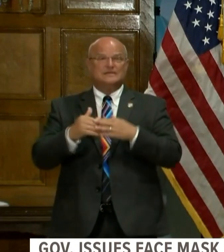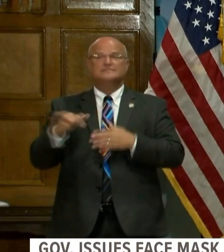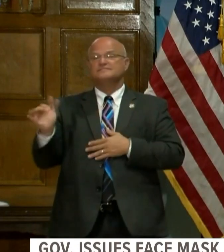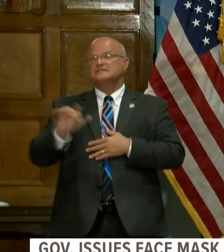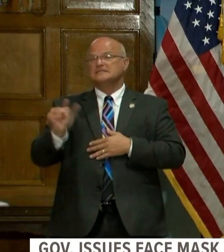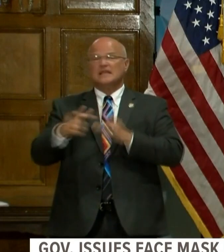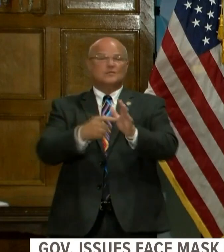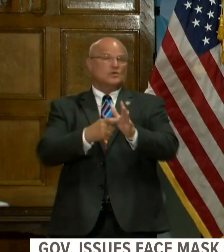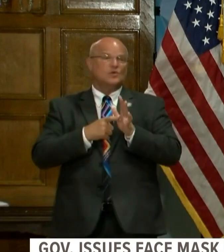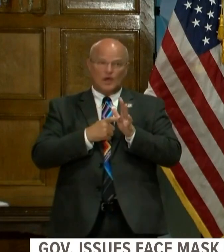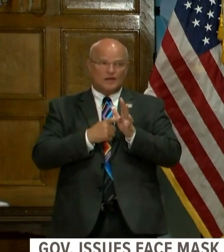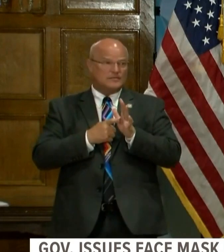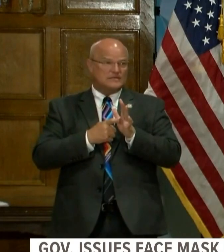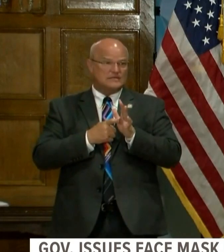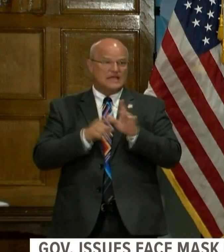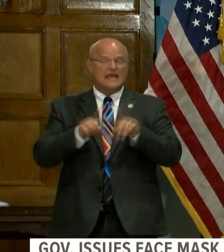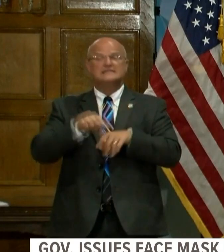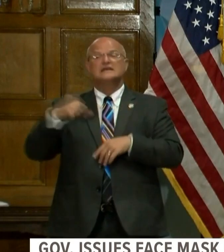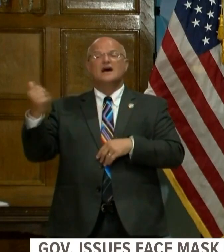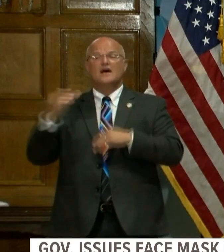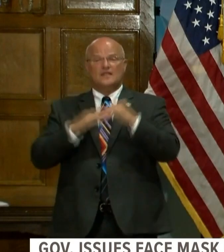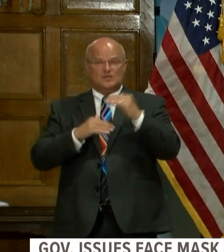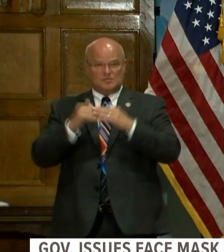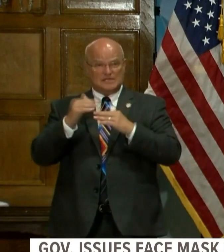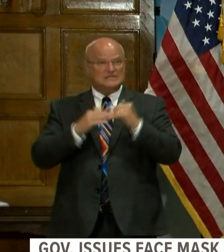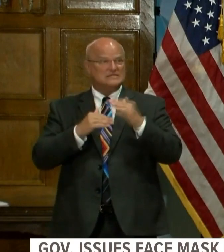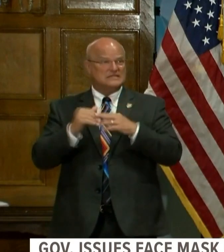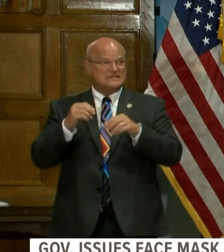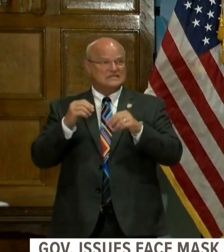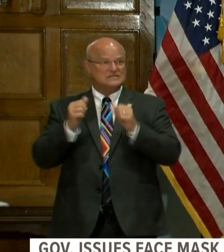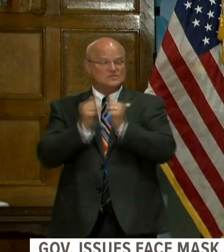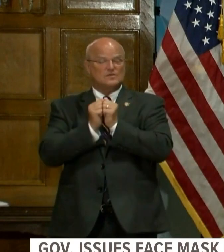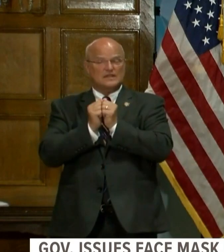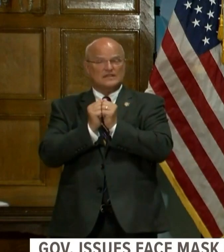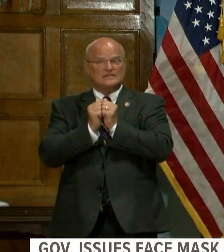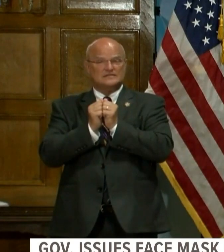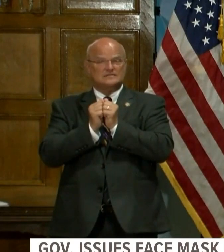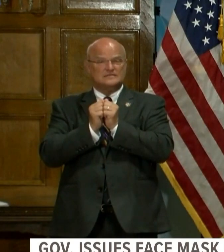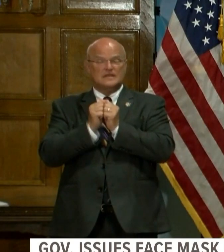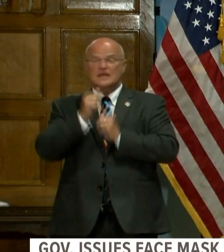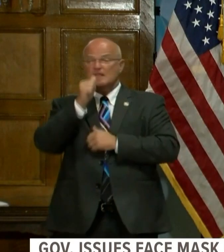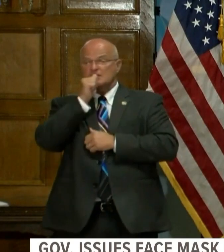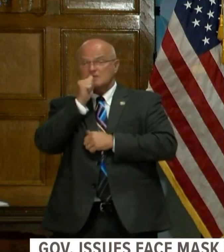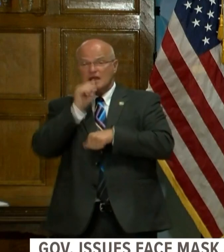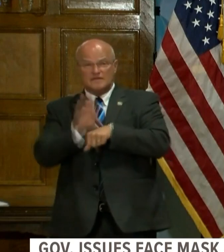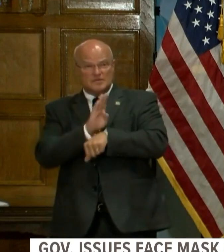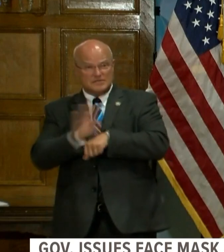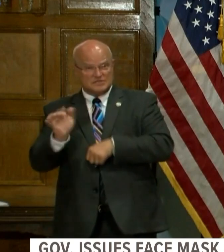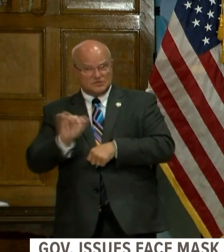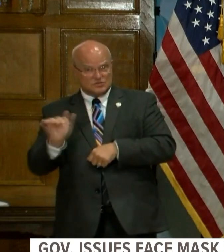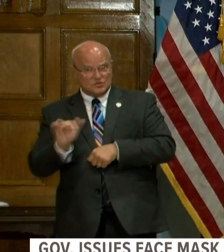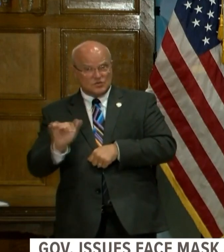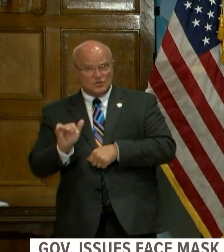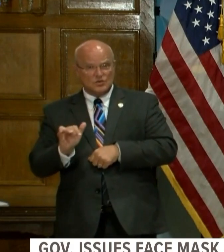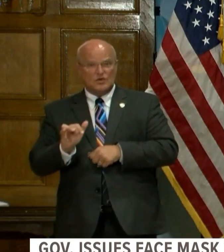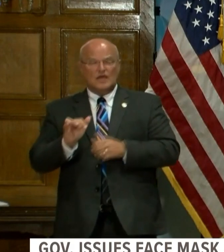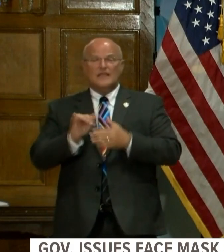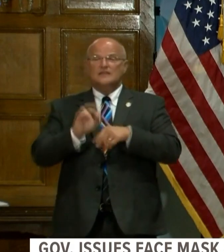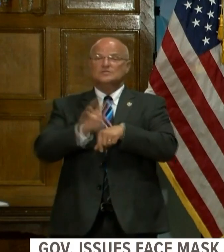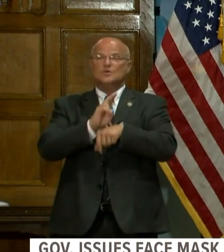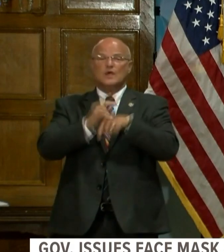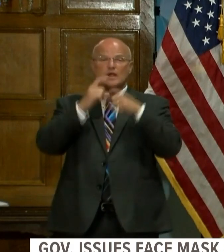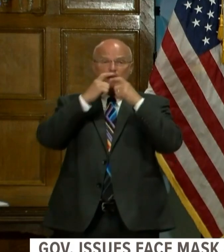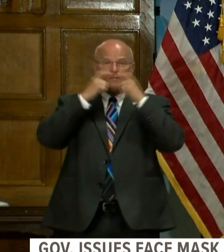the same requirements as in other buildings in the private sector, which is that you